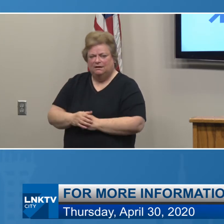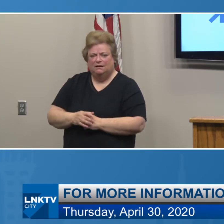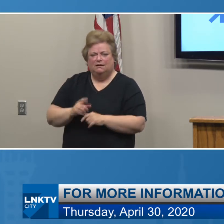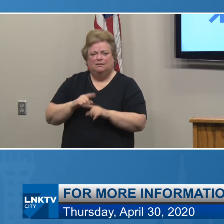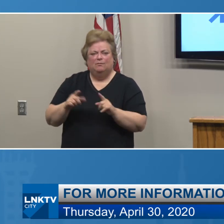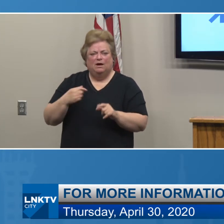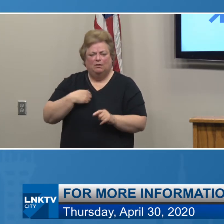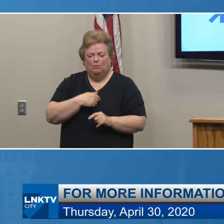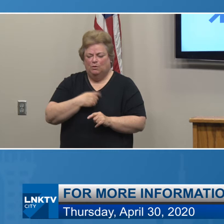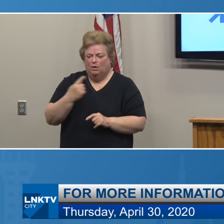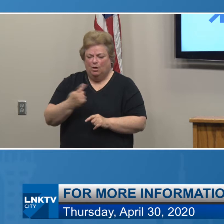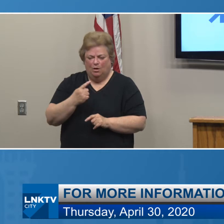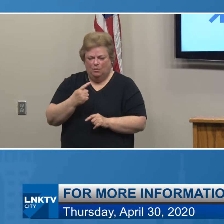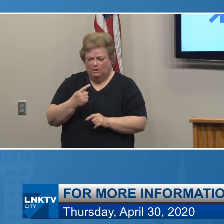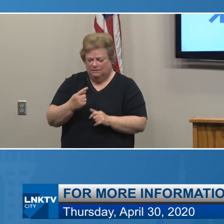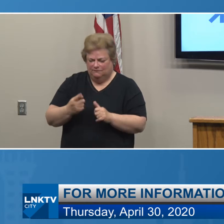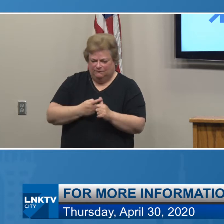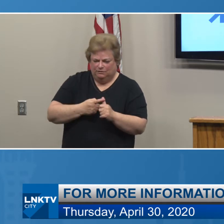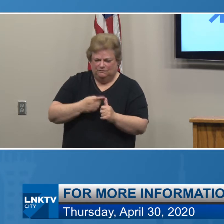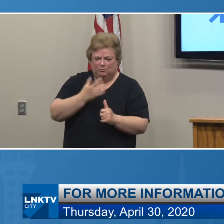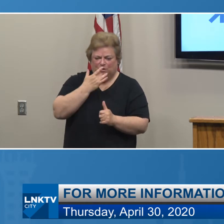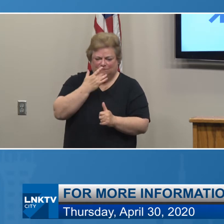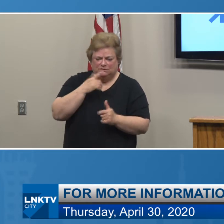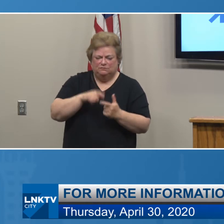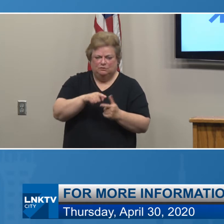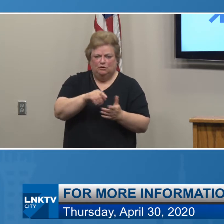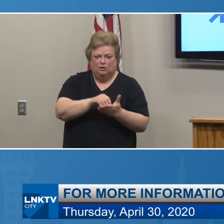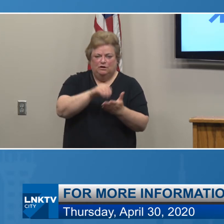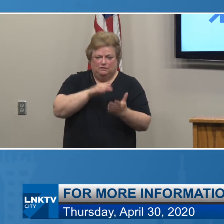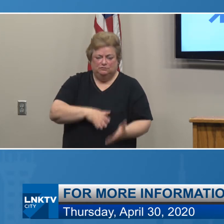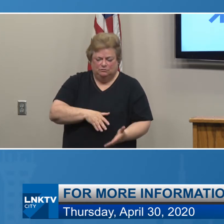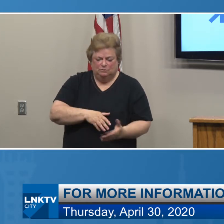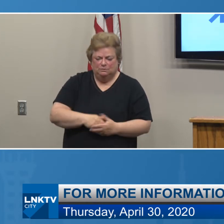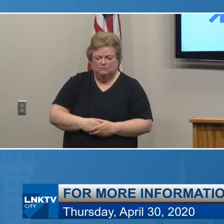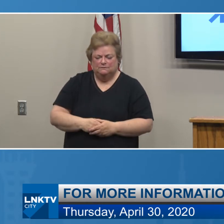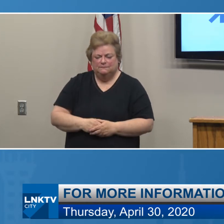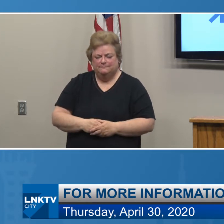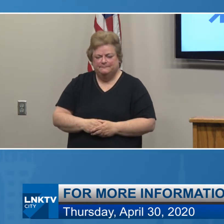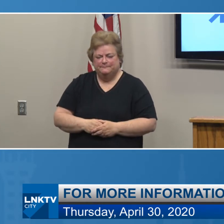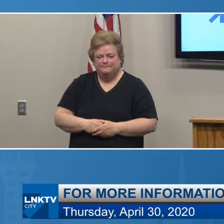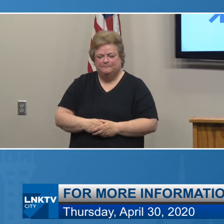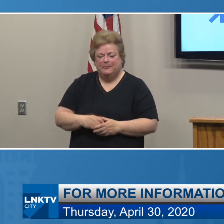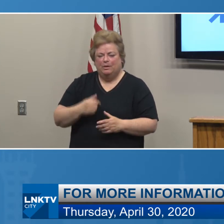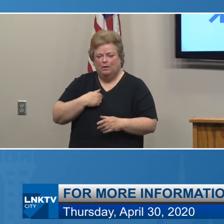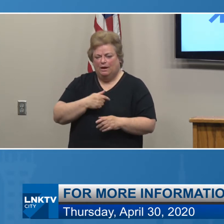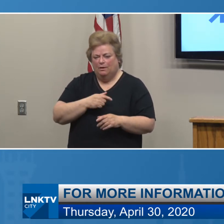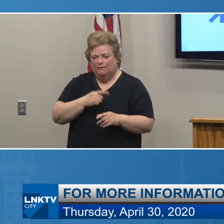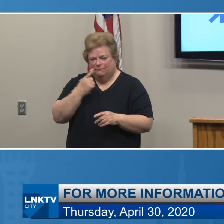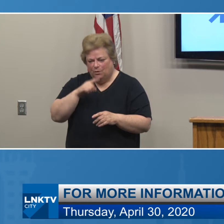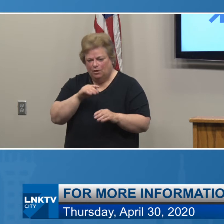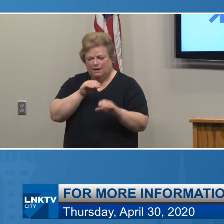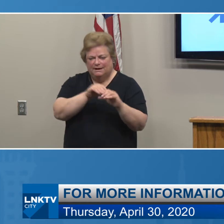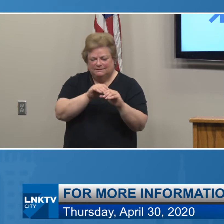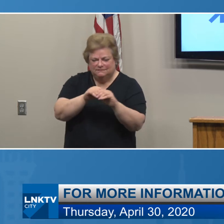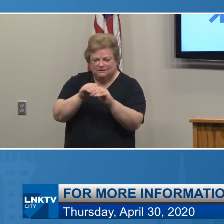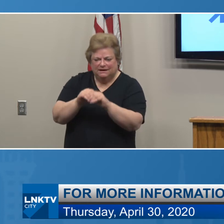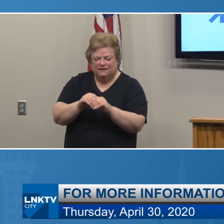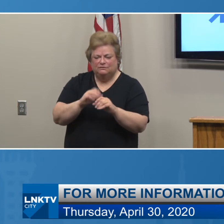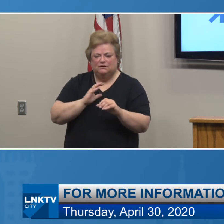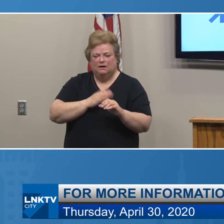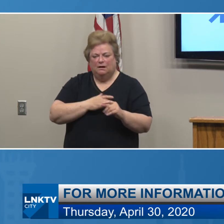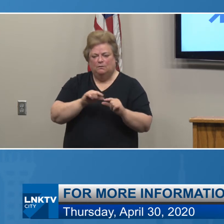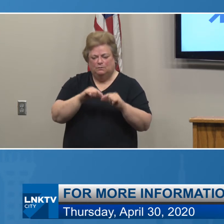always giving preference to the students. So as our installation and our groups are